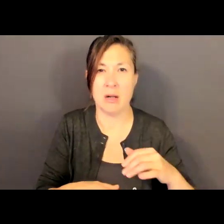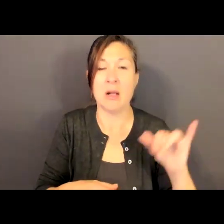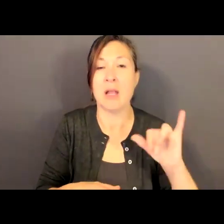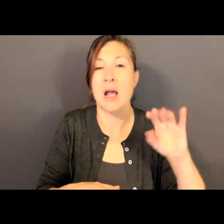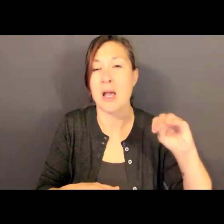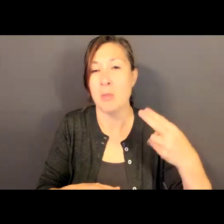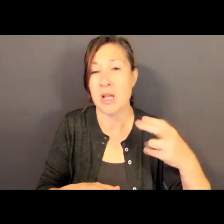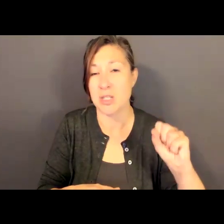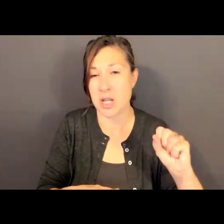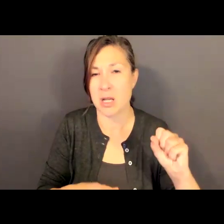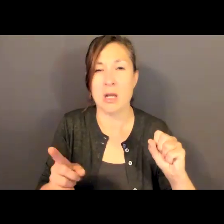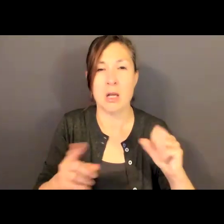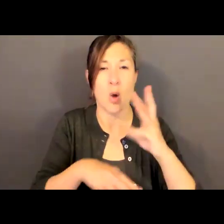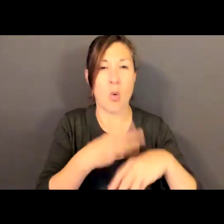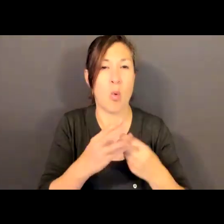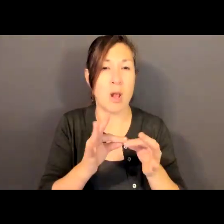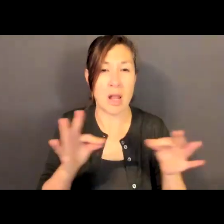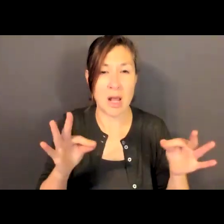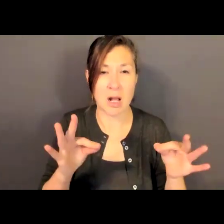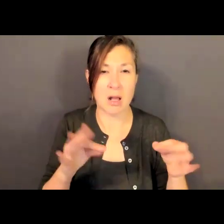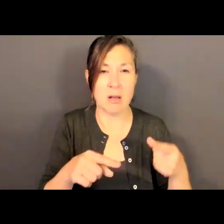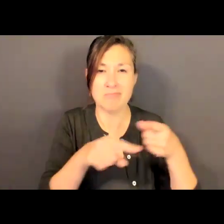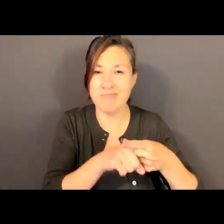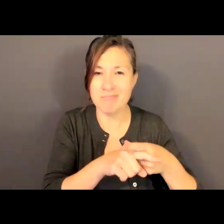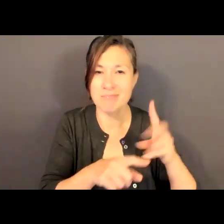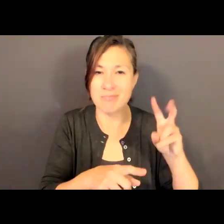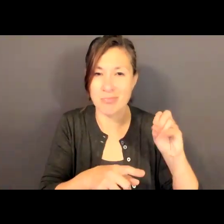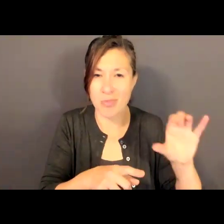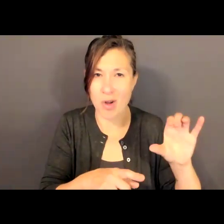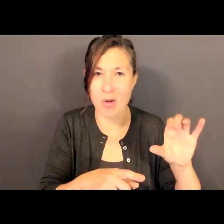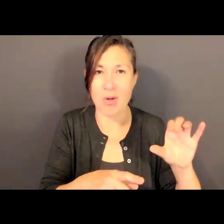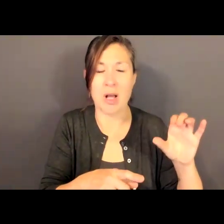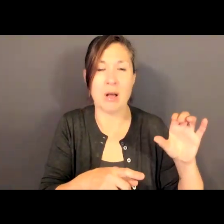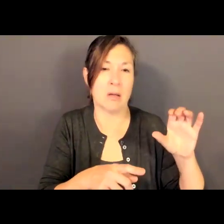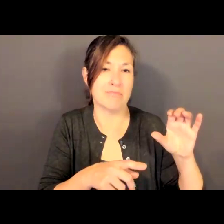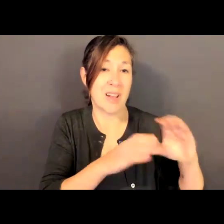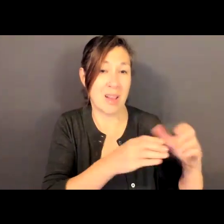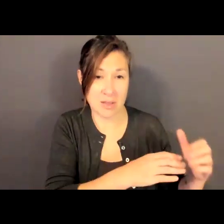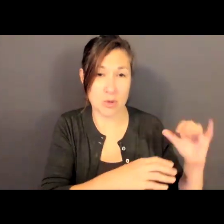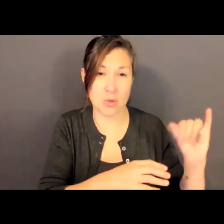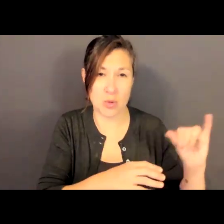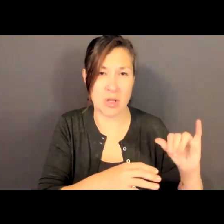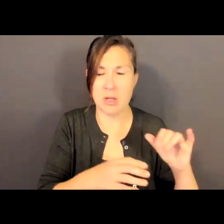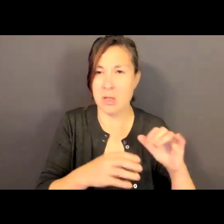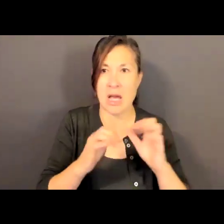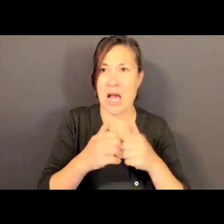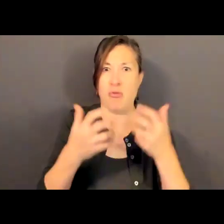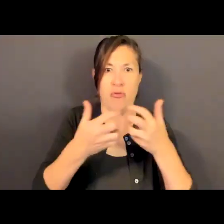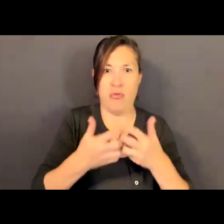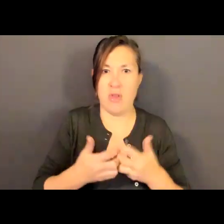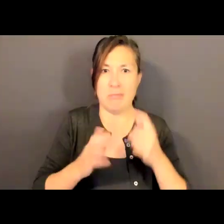example, where the world language has tension with vocational other side. like just fitting all the blocks.